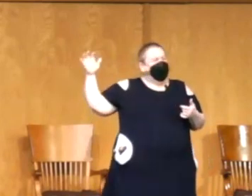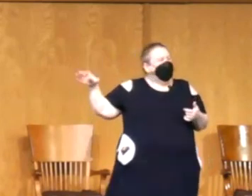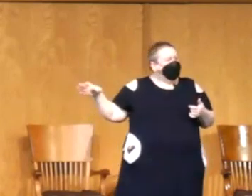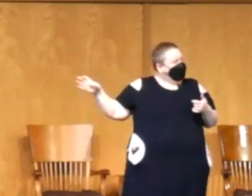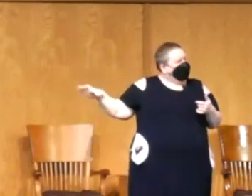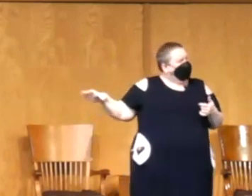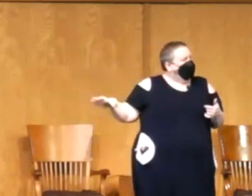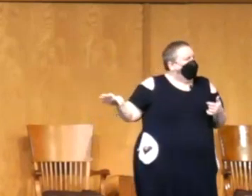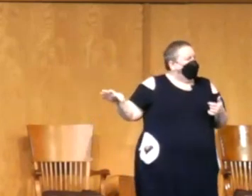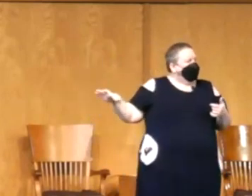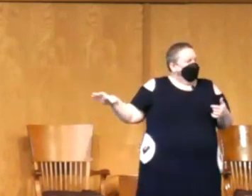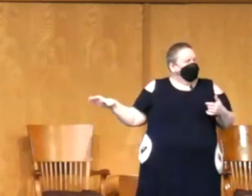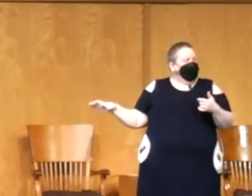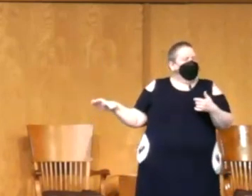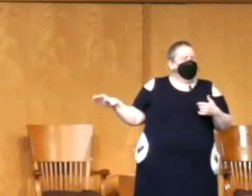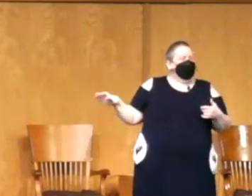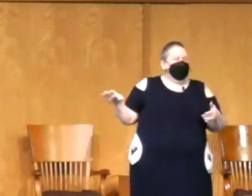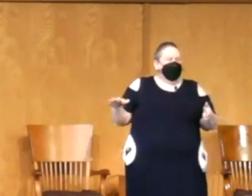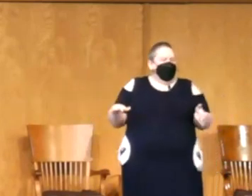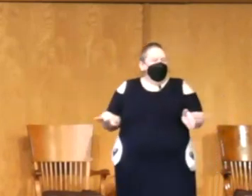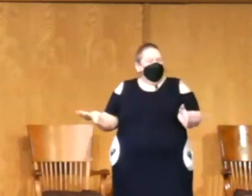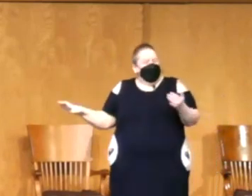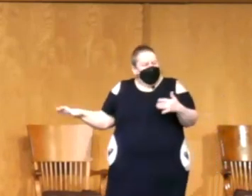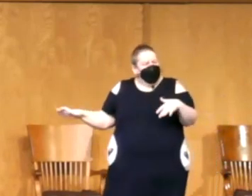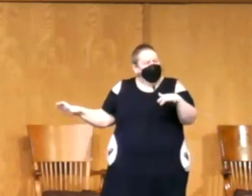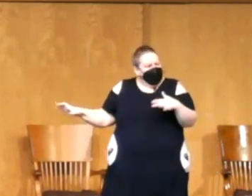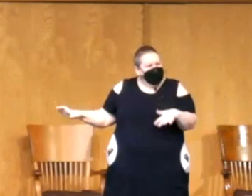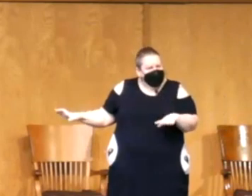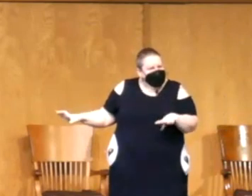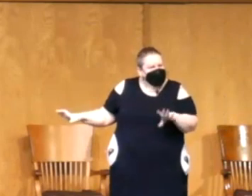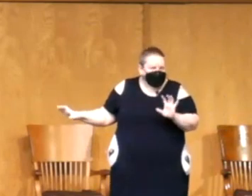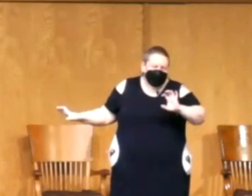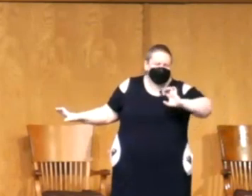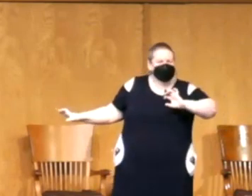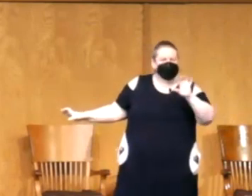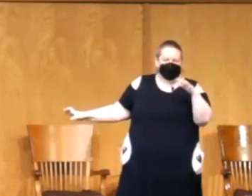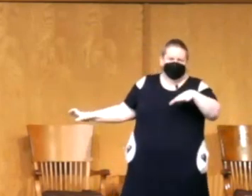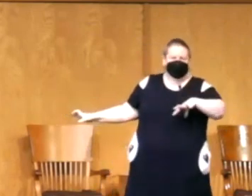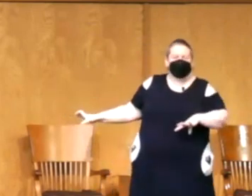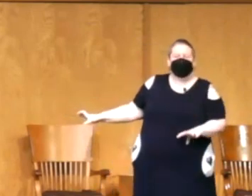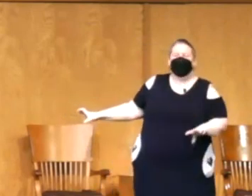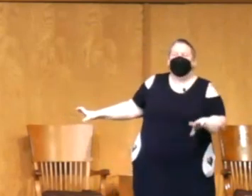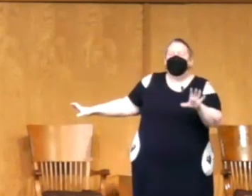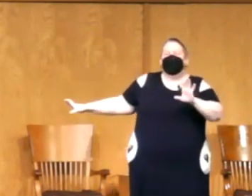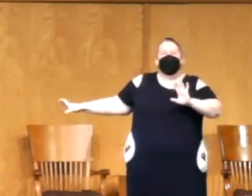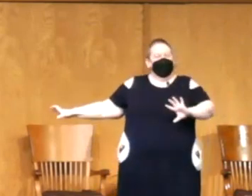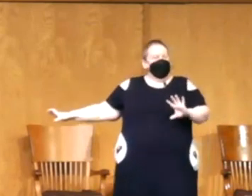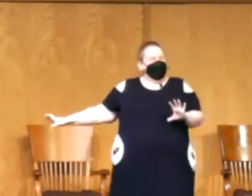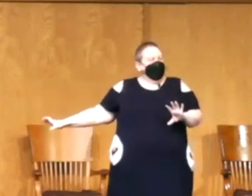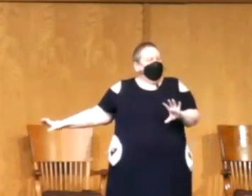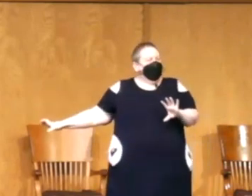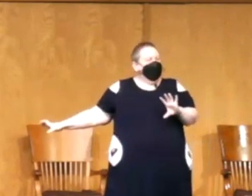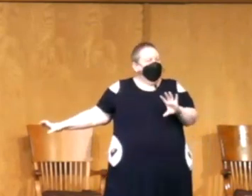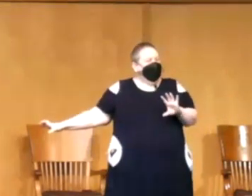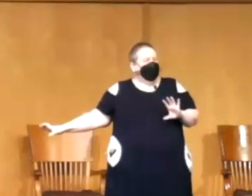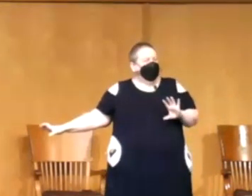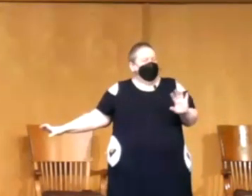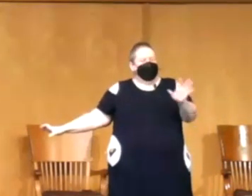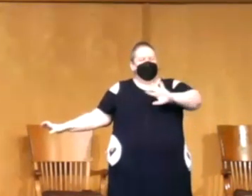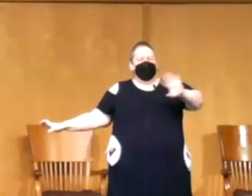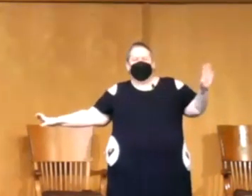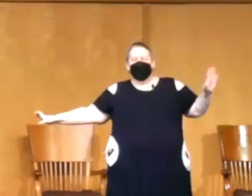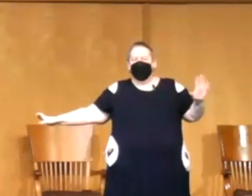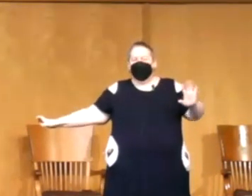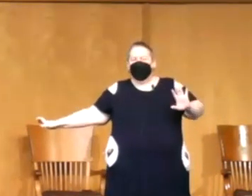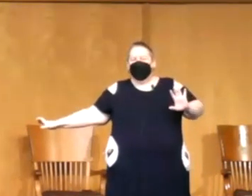get past a little bit the messages of my fundamentalist Christian childhood. It's